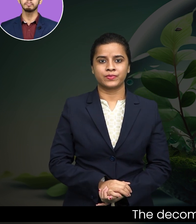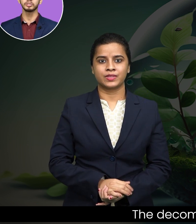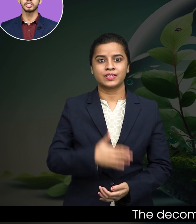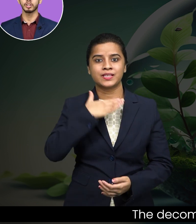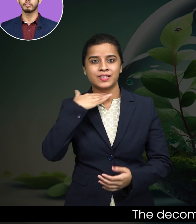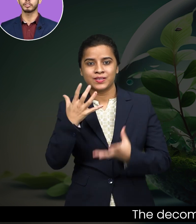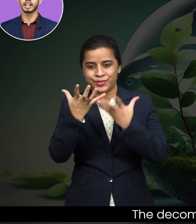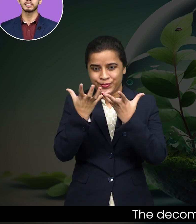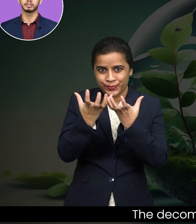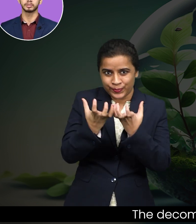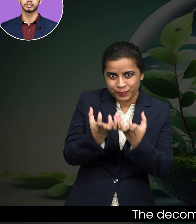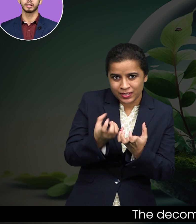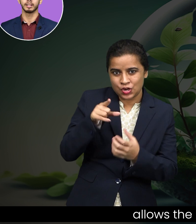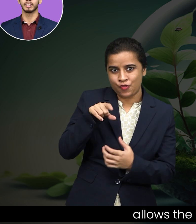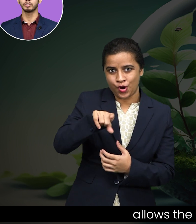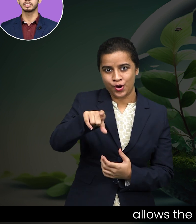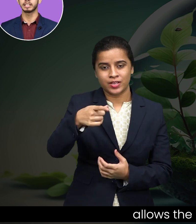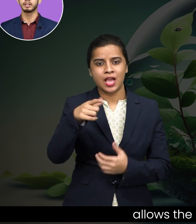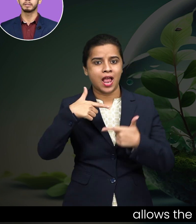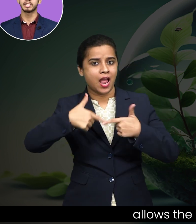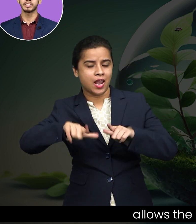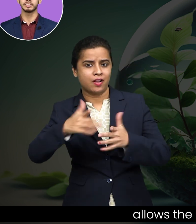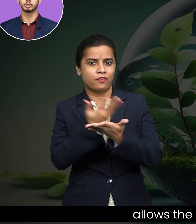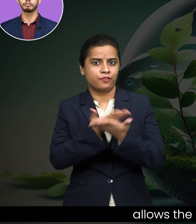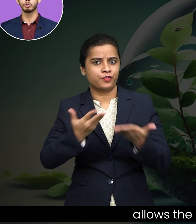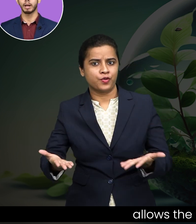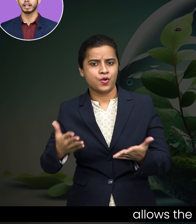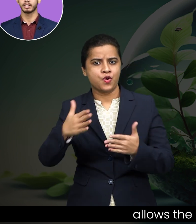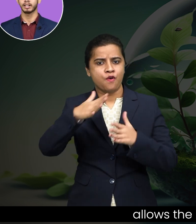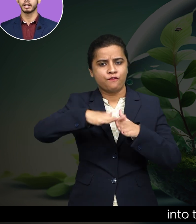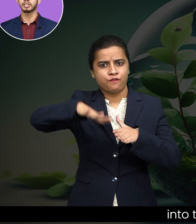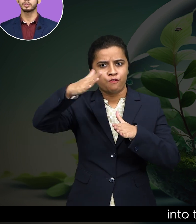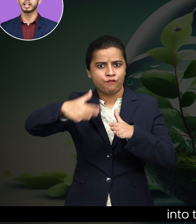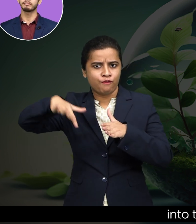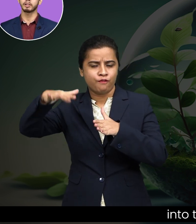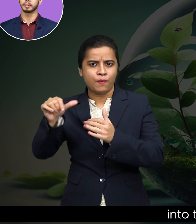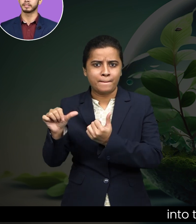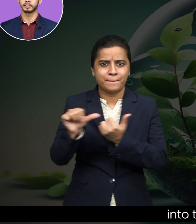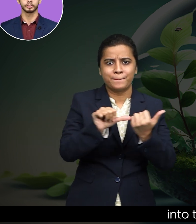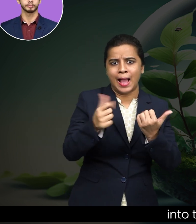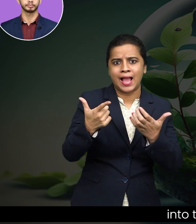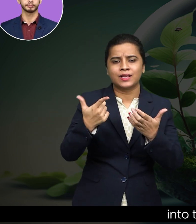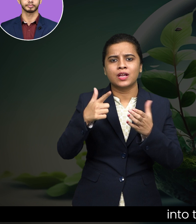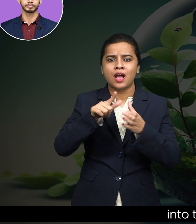The decomposition of organisms allows the materials to flow back into the